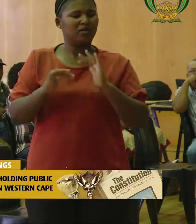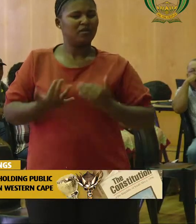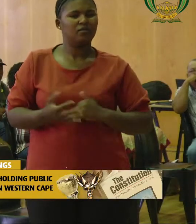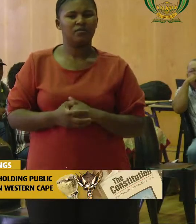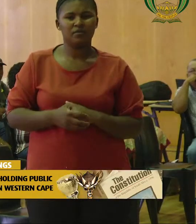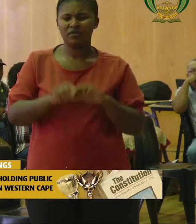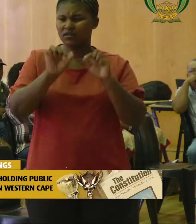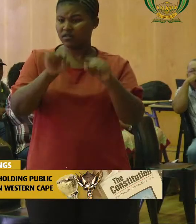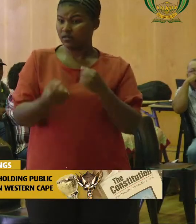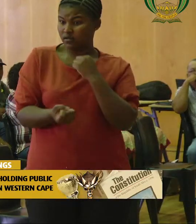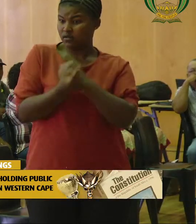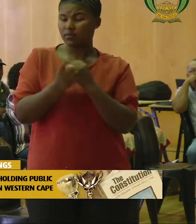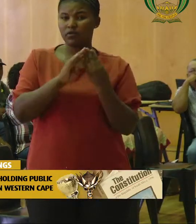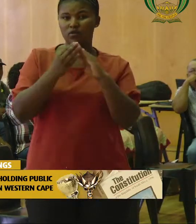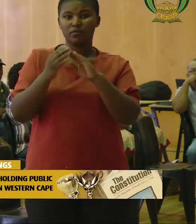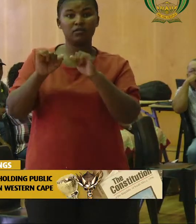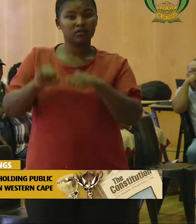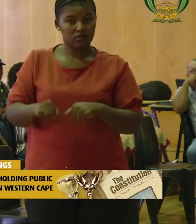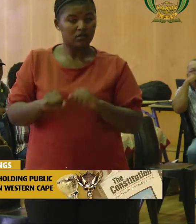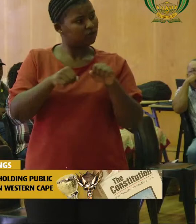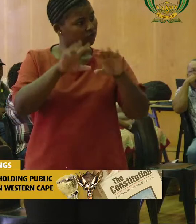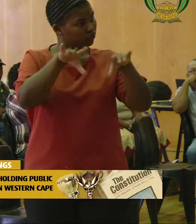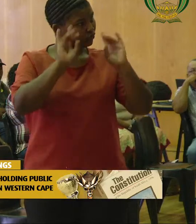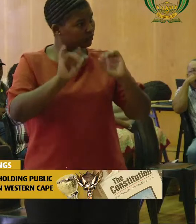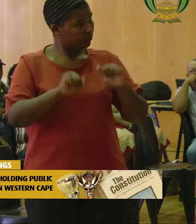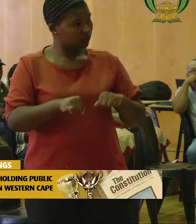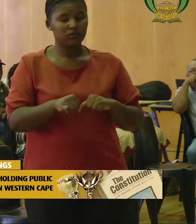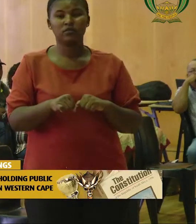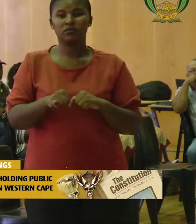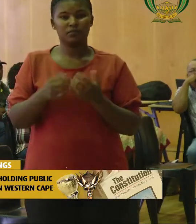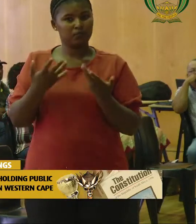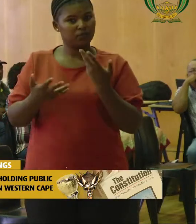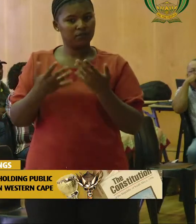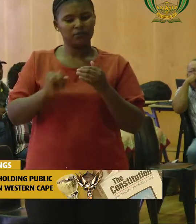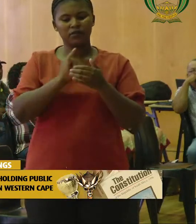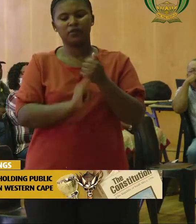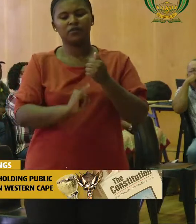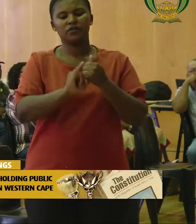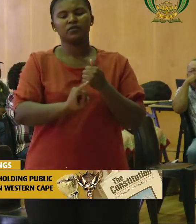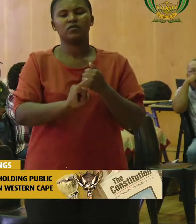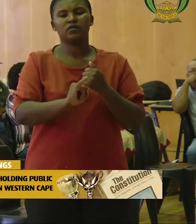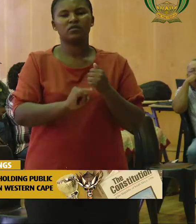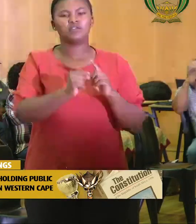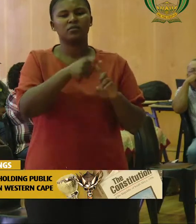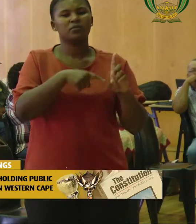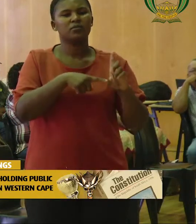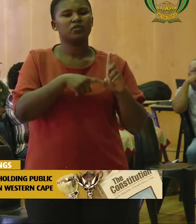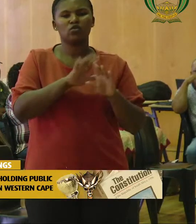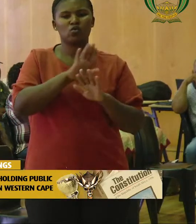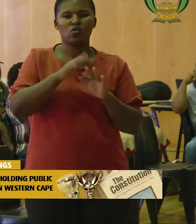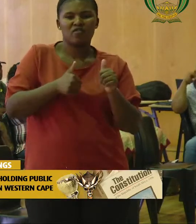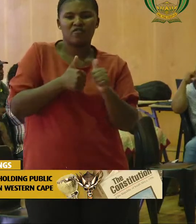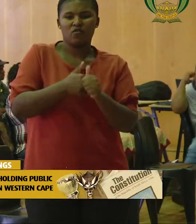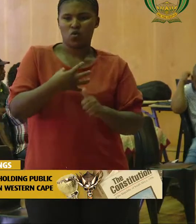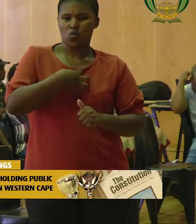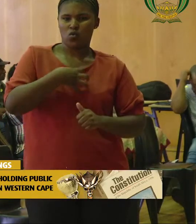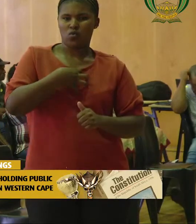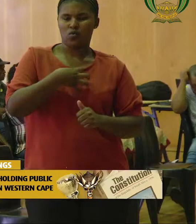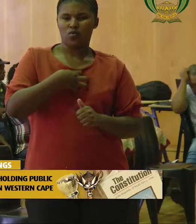it's happening in our community, that one who was an independent candidate doesn't follow his action